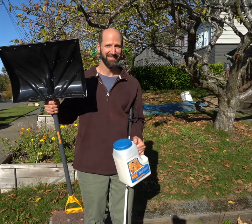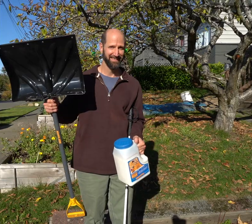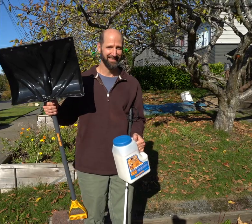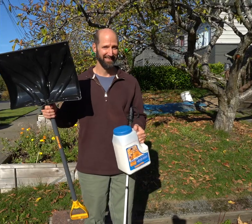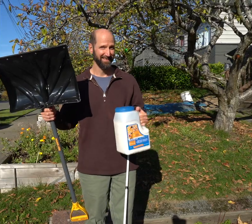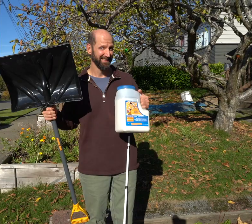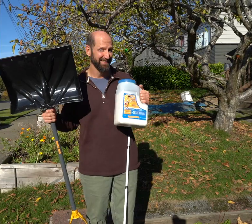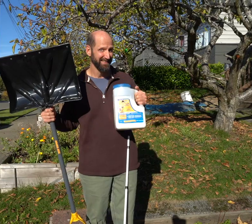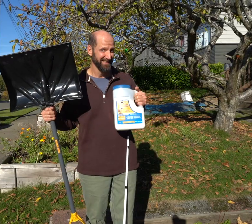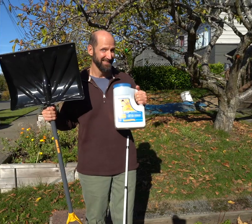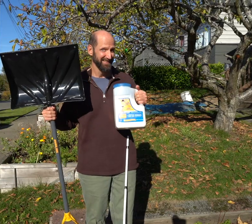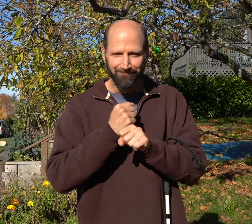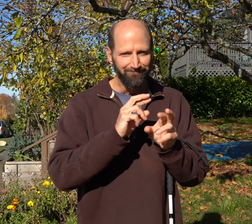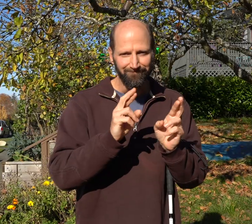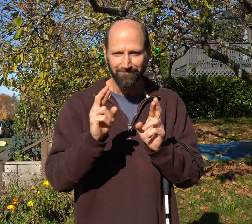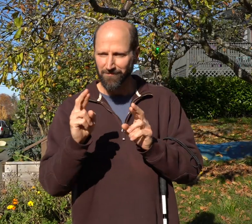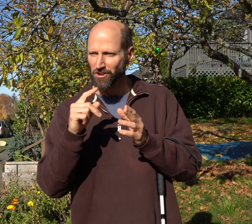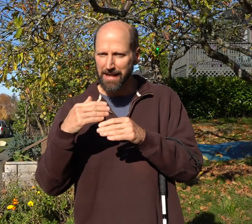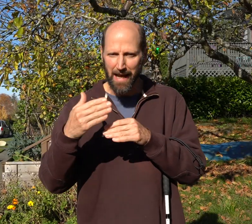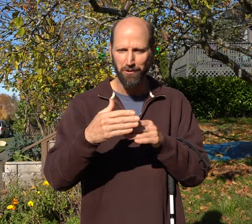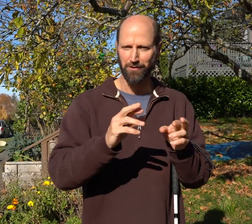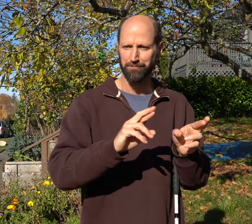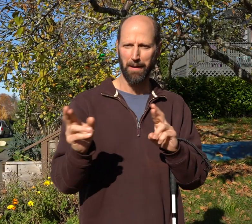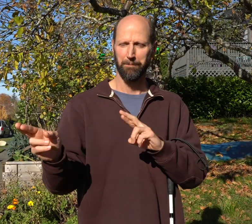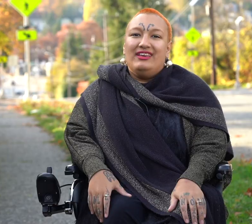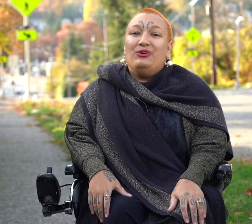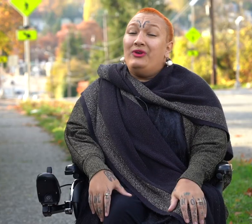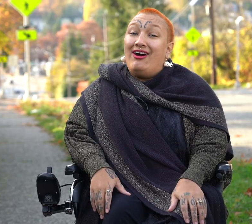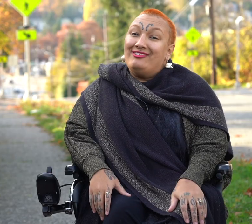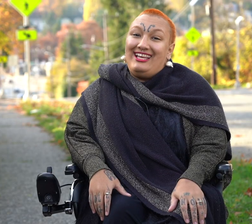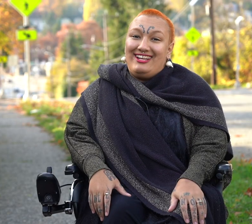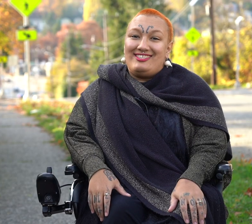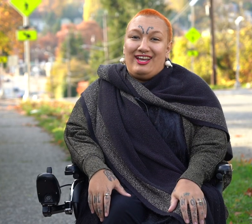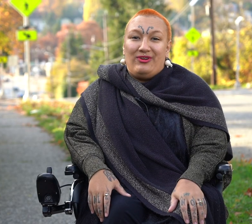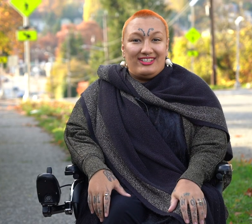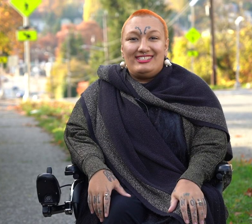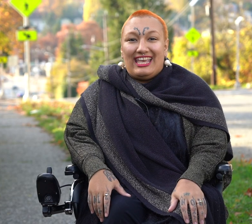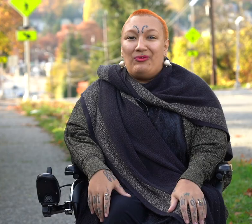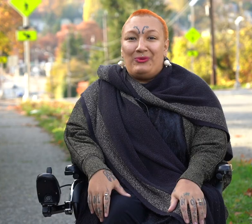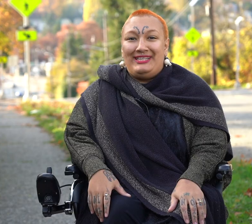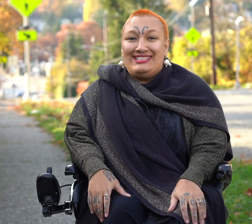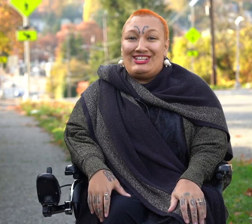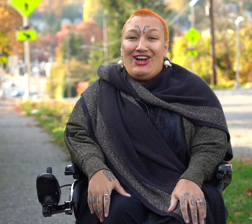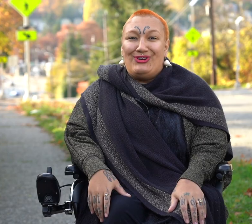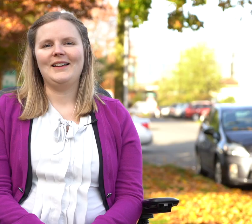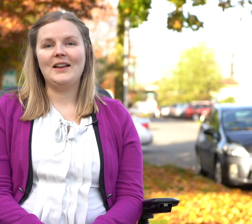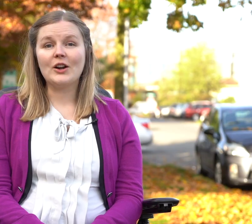Get your shovel and salt and check in with your neighbors. We all rely on sidewalks to get where we need to go. And our